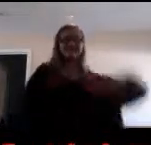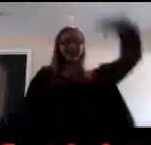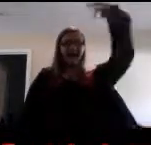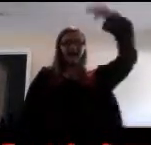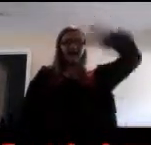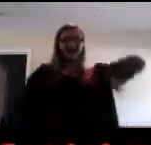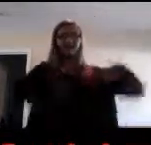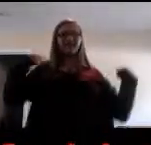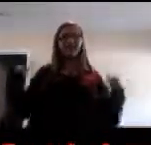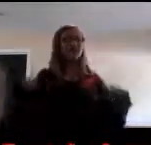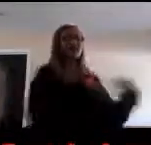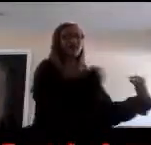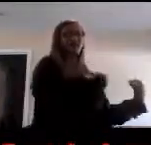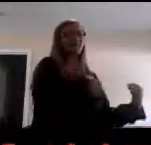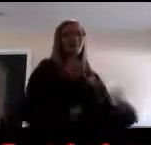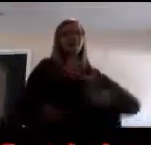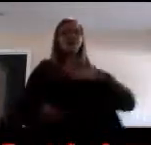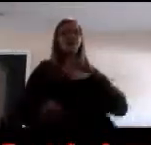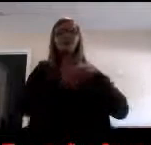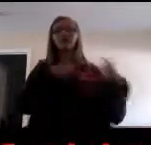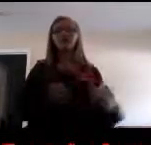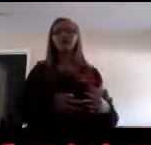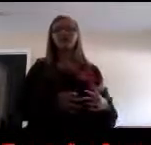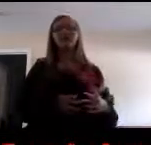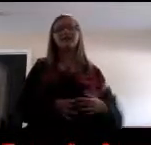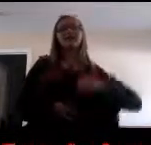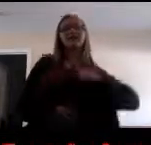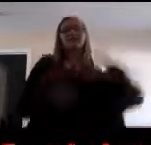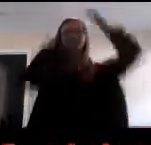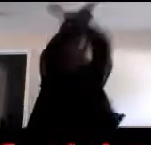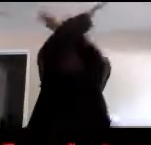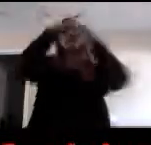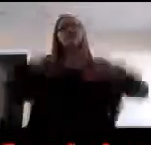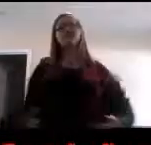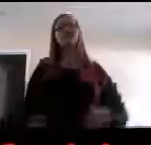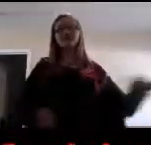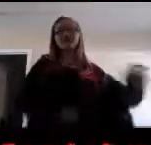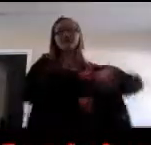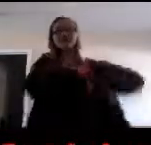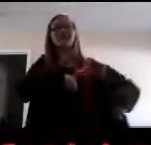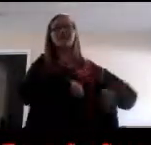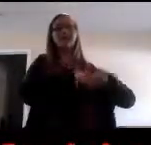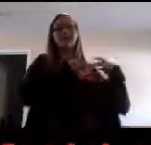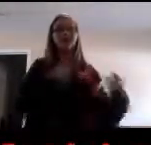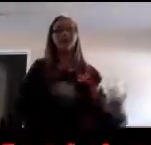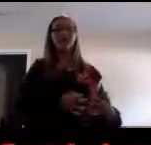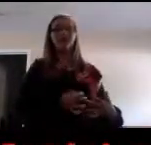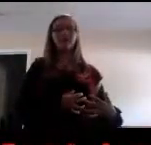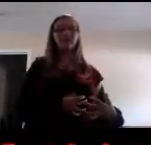me harder than another man And my heart Is my armor, she's a tear in my heart